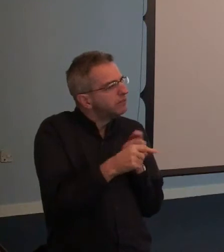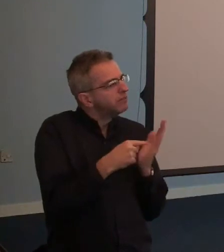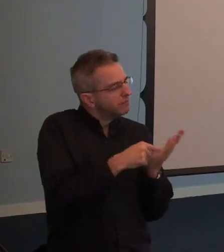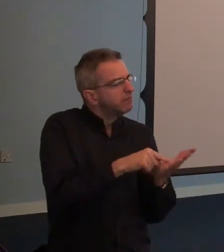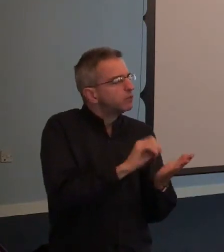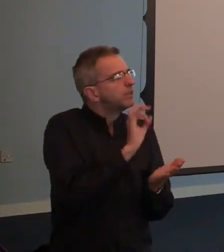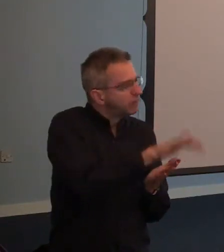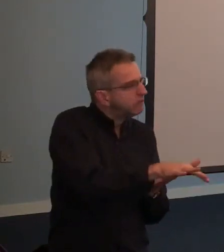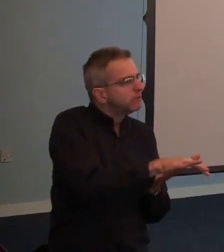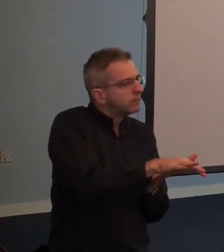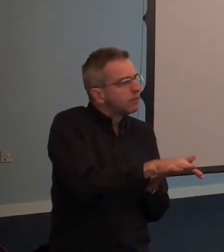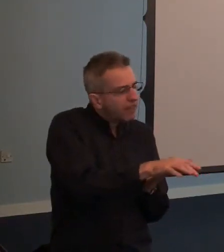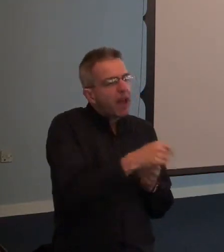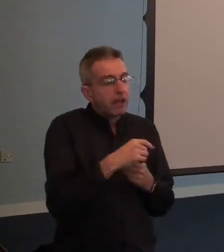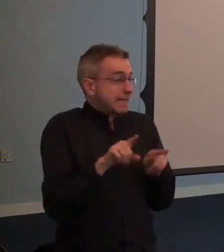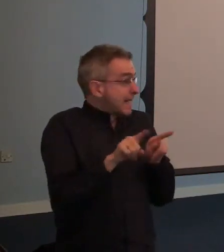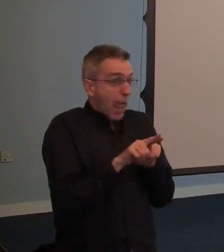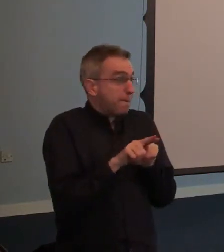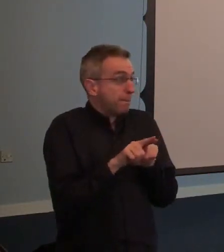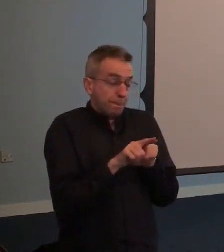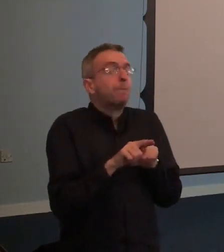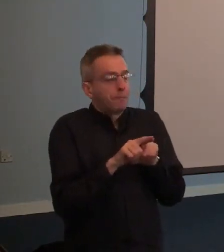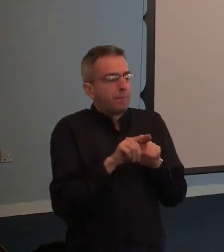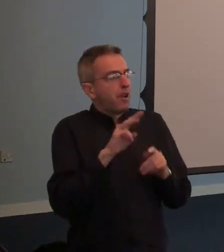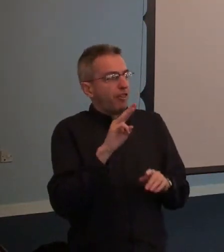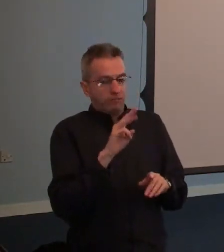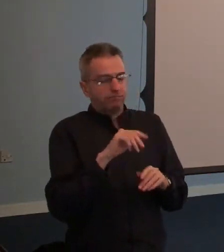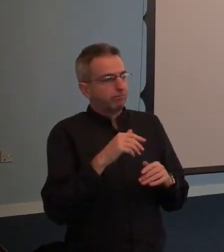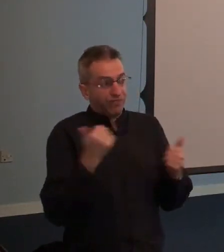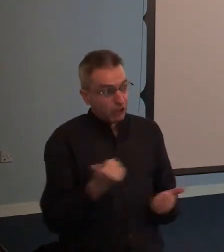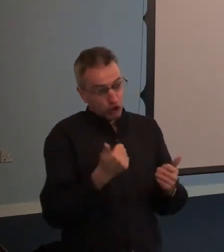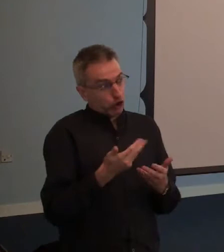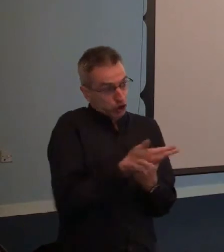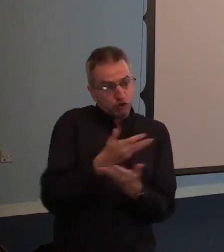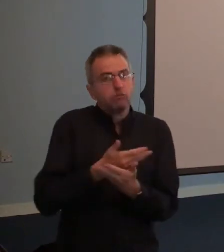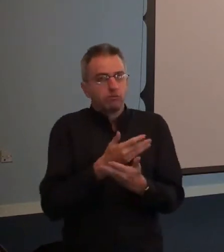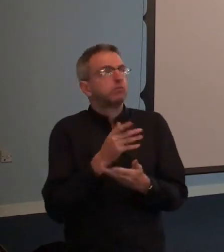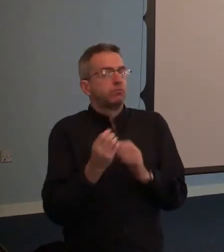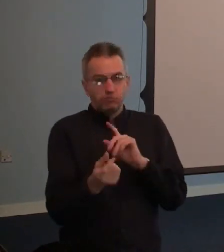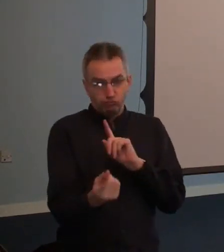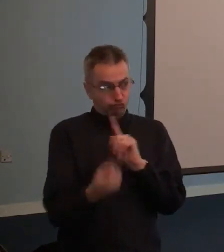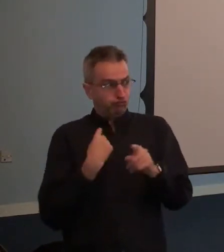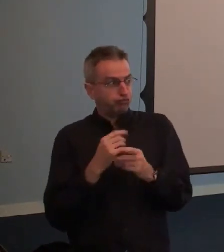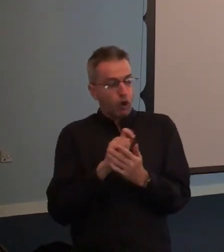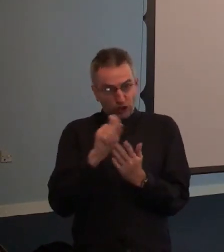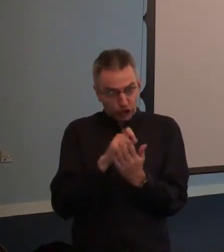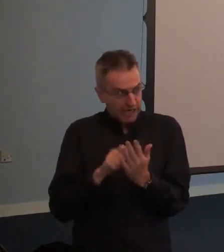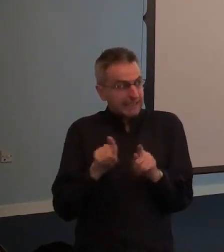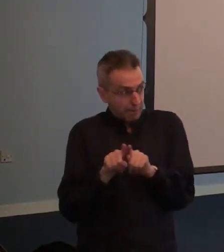gene? So that was the kind of questions that were asked. So in part three, we asked the same questions, and we asked